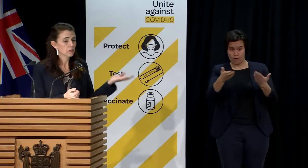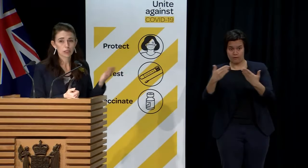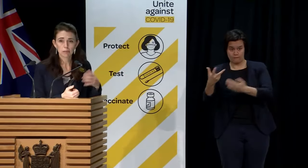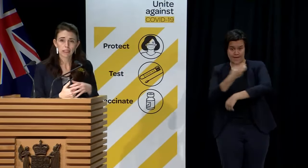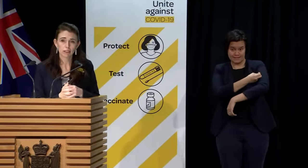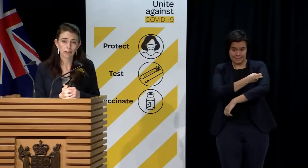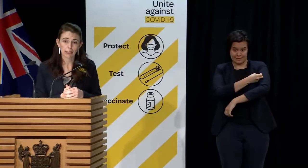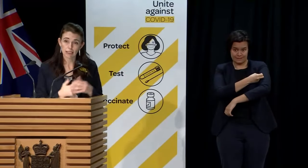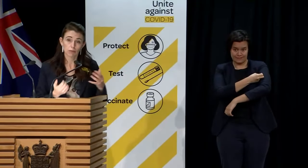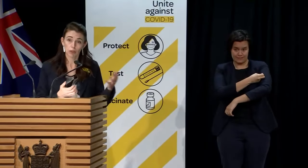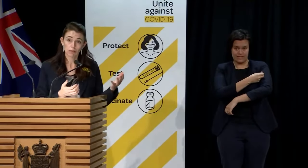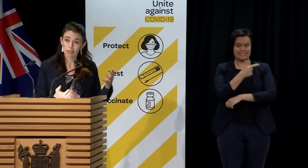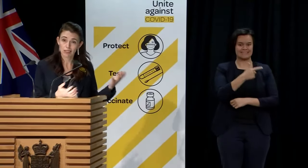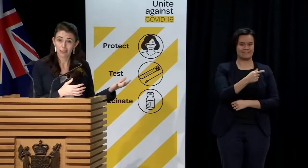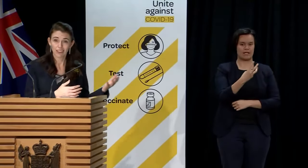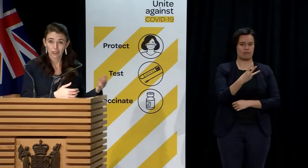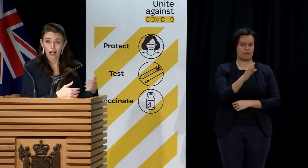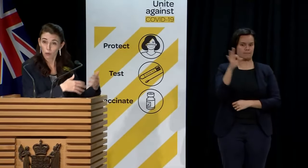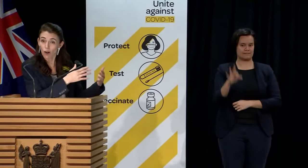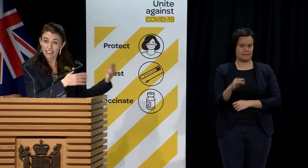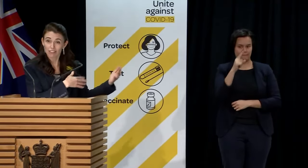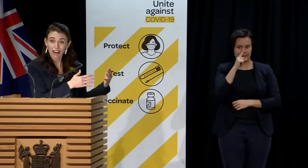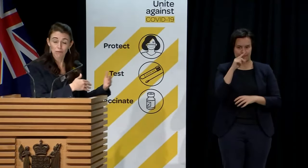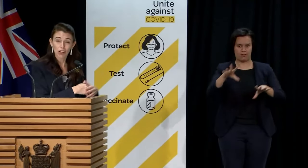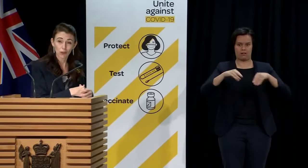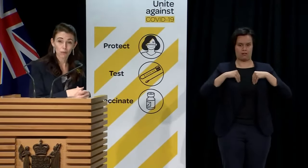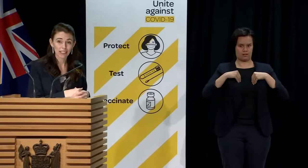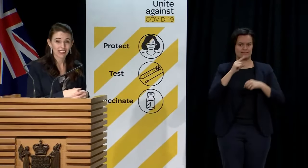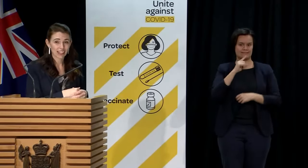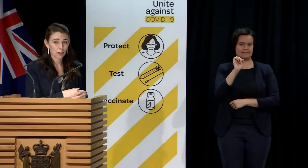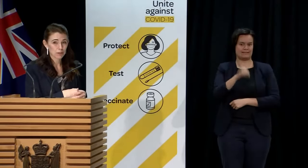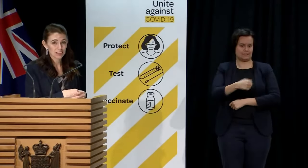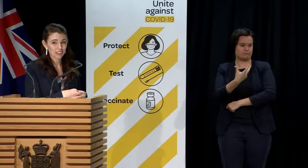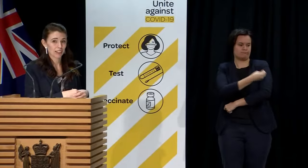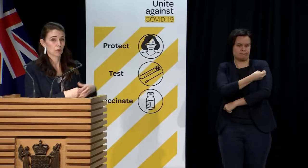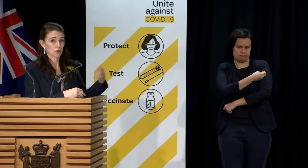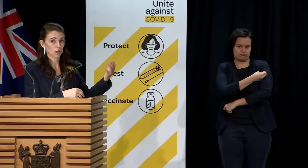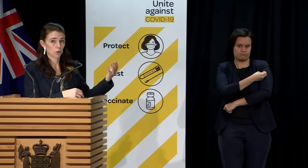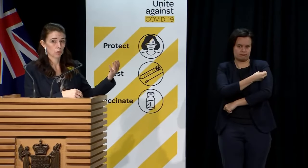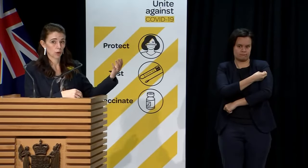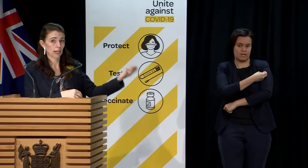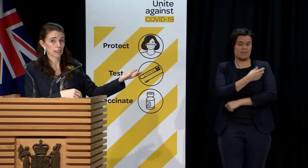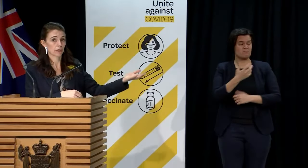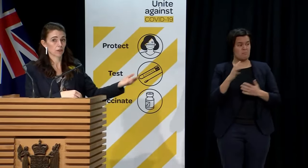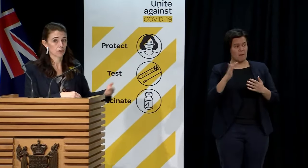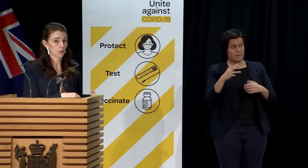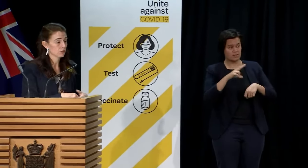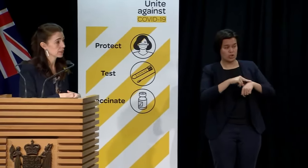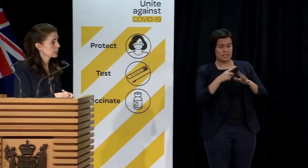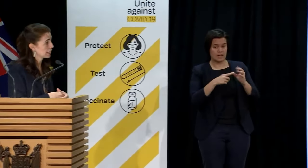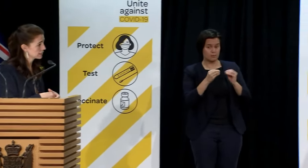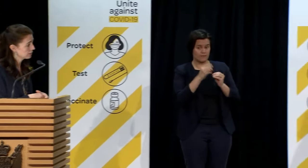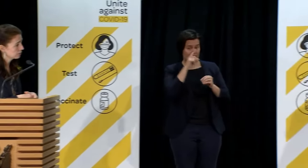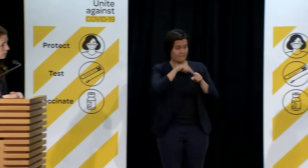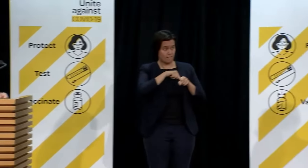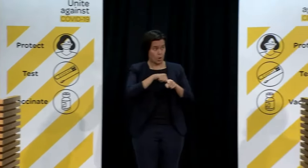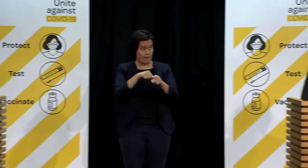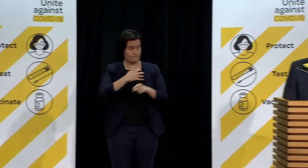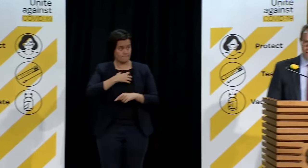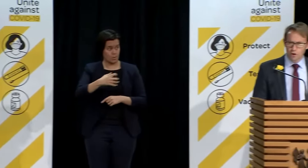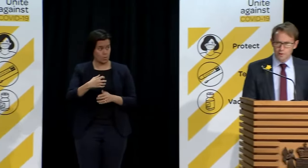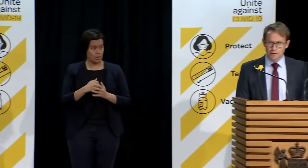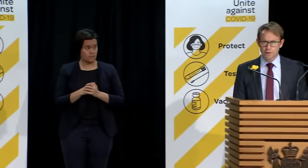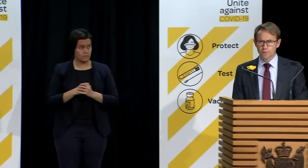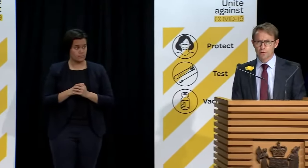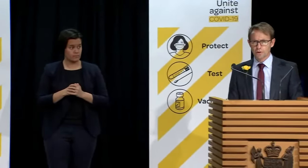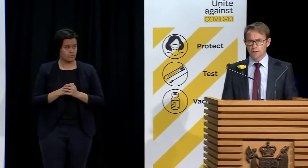Dr. Bloomfield can speak to the fact that sometimes why that rate might not be 100%, and also what else he knows of this case. Yes, a